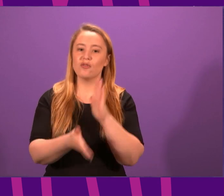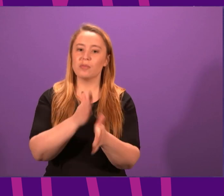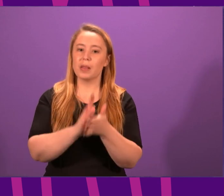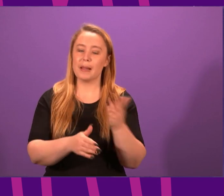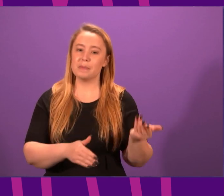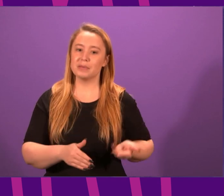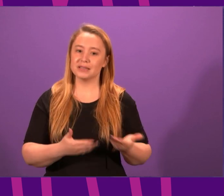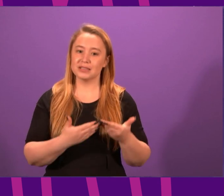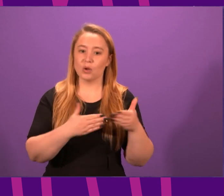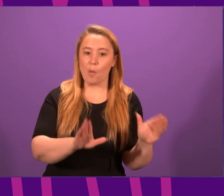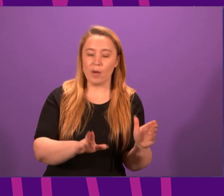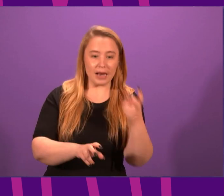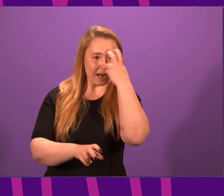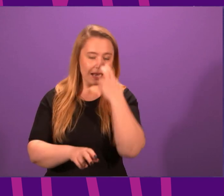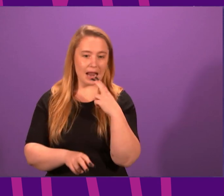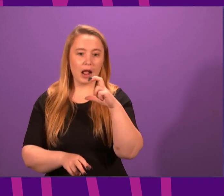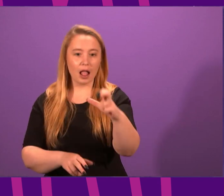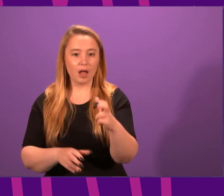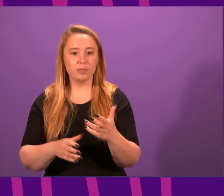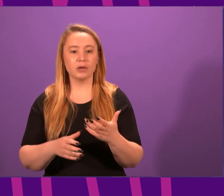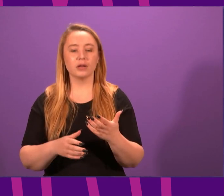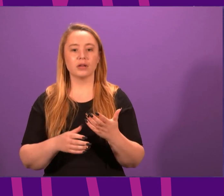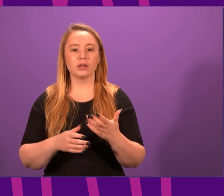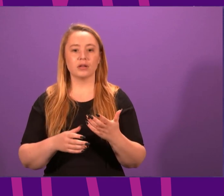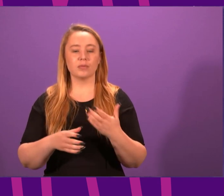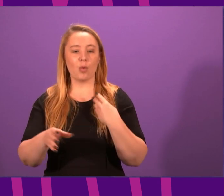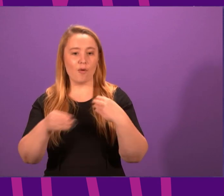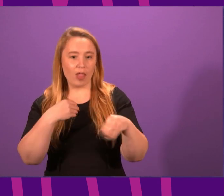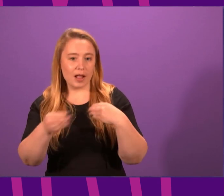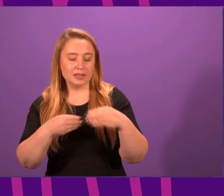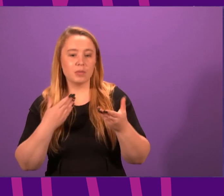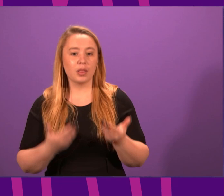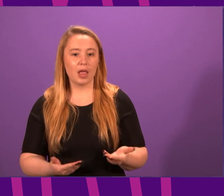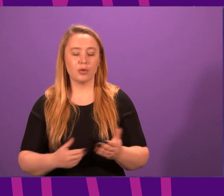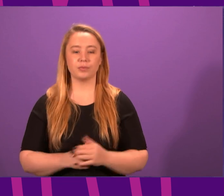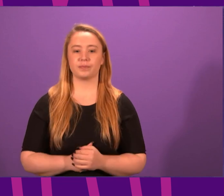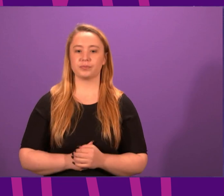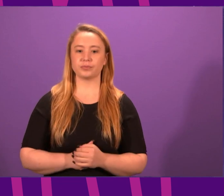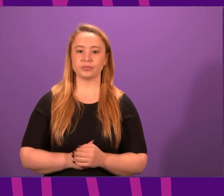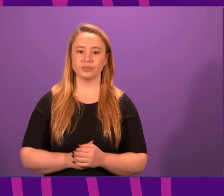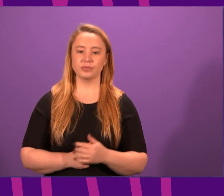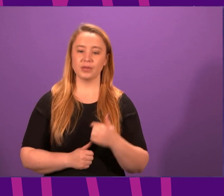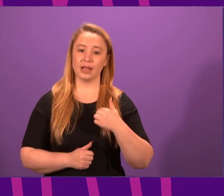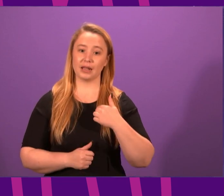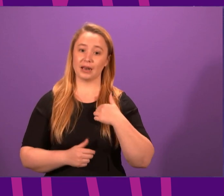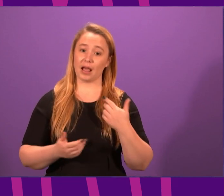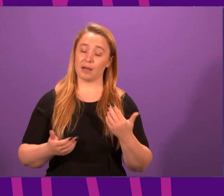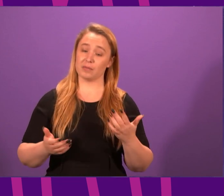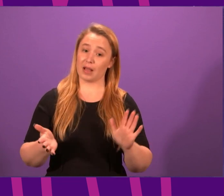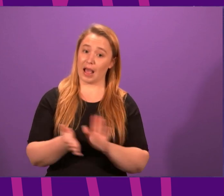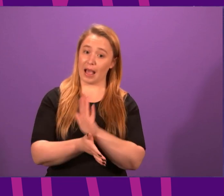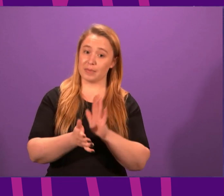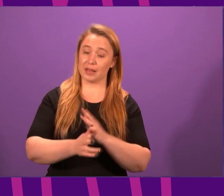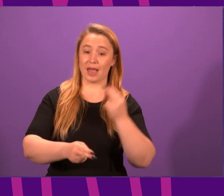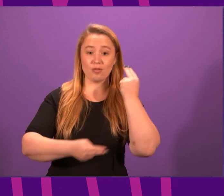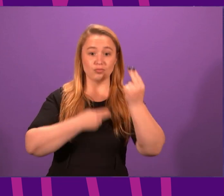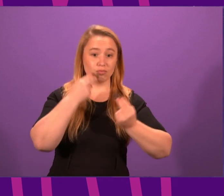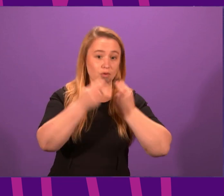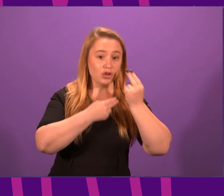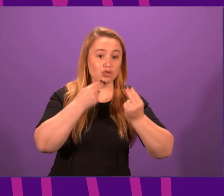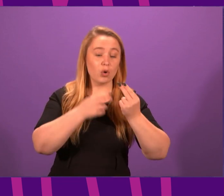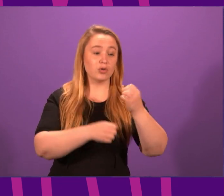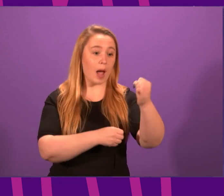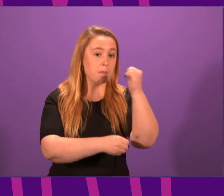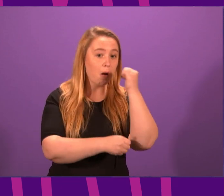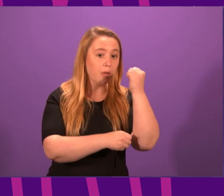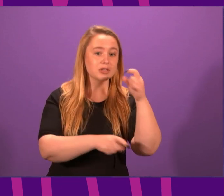soft play businesses, and nightclubs. And I particularly welcome the fact that restaurants and pubs are now on an equal footing with